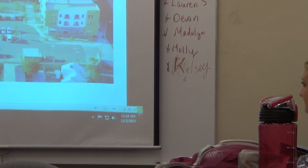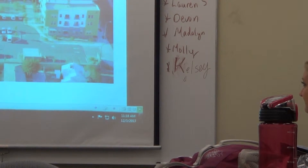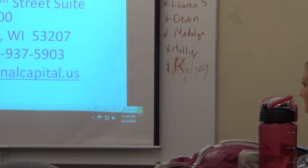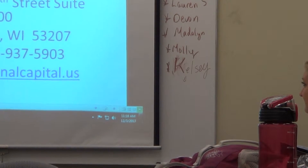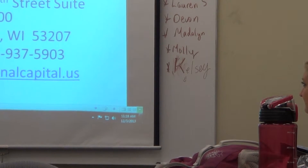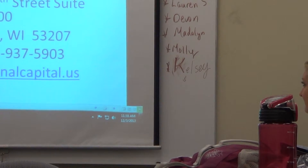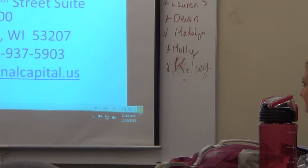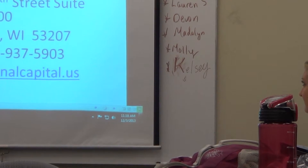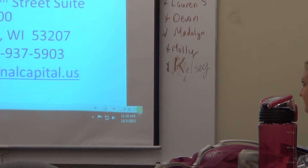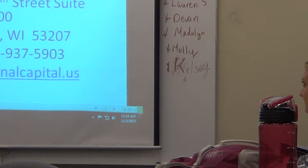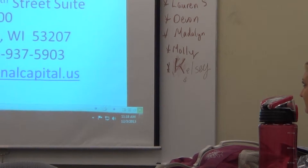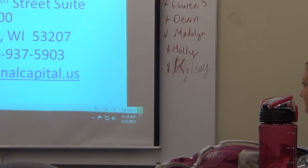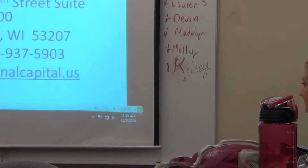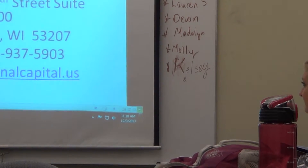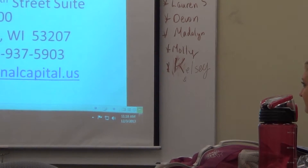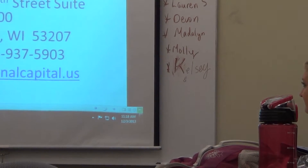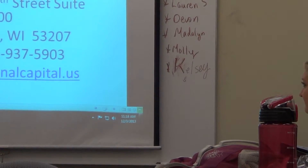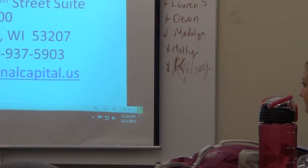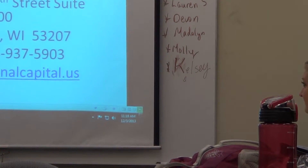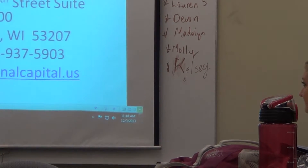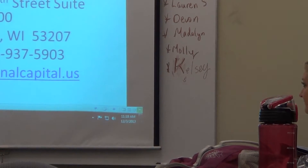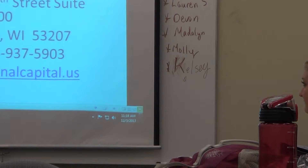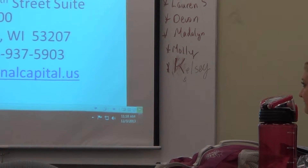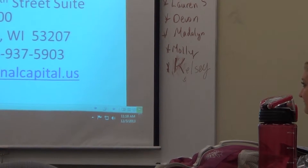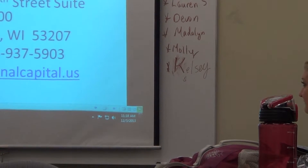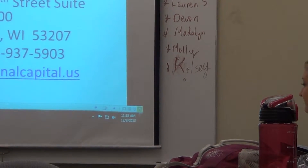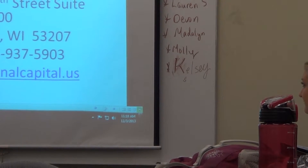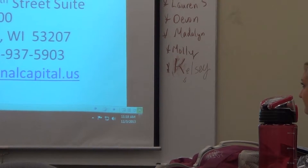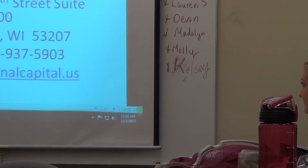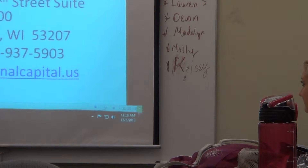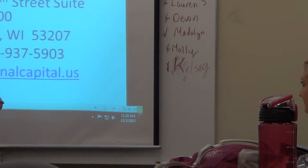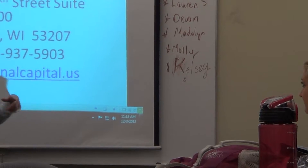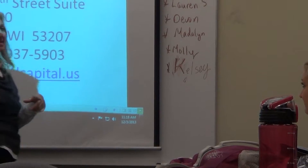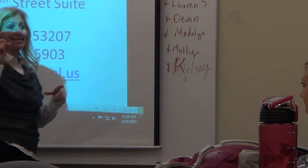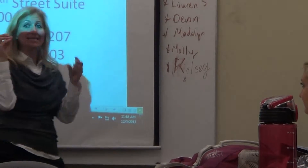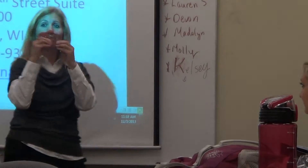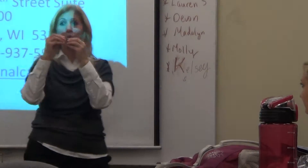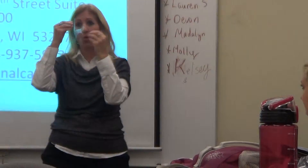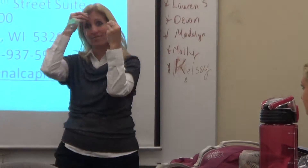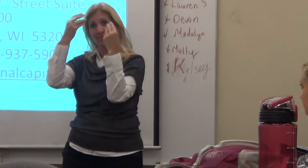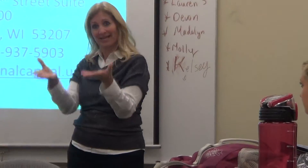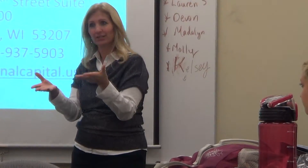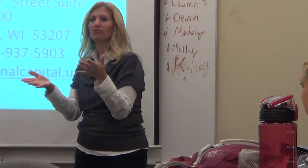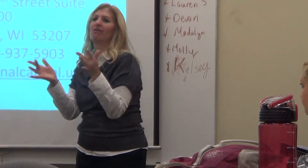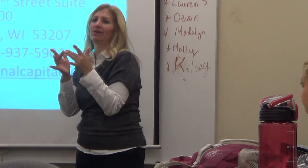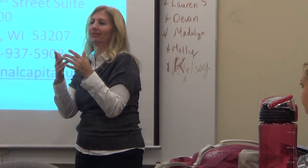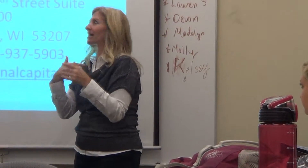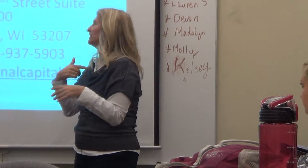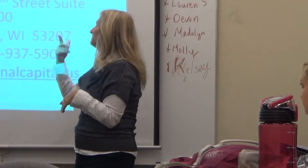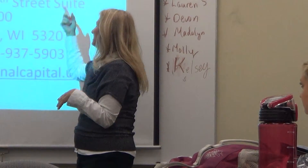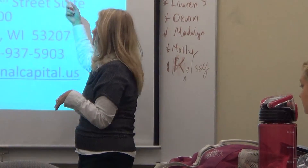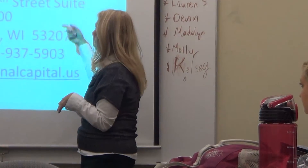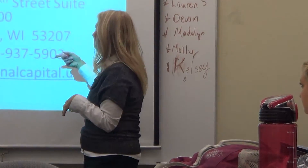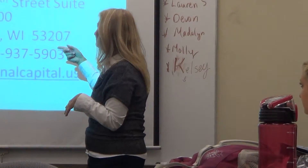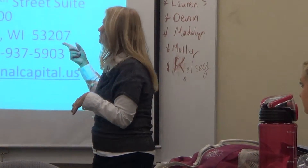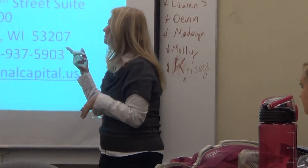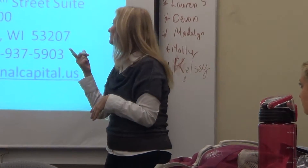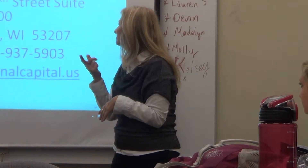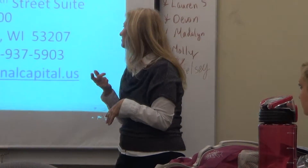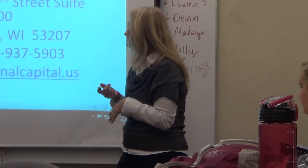But, I mean, that's the Southwest vibe. And this is my information. If you need more information about